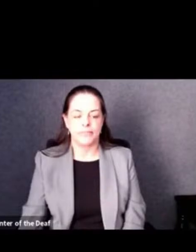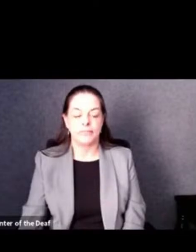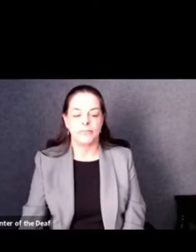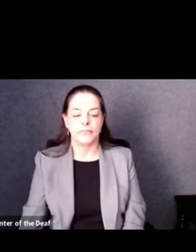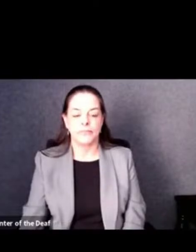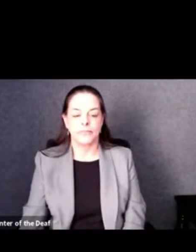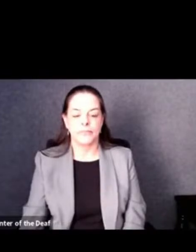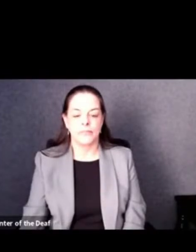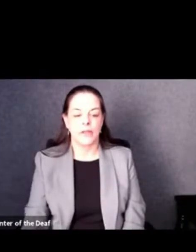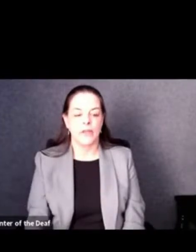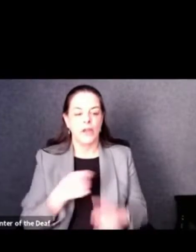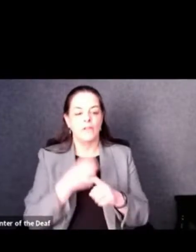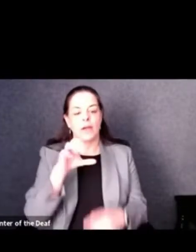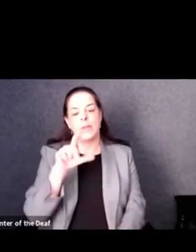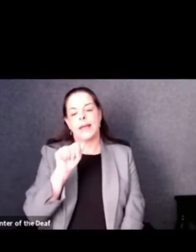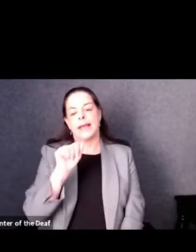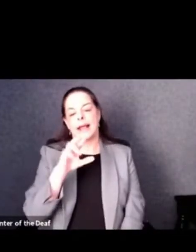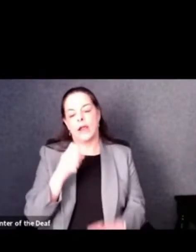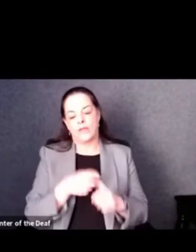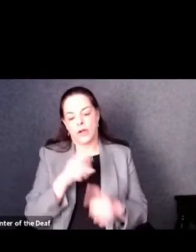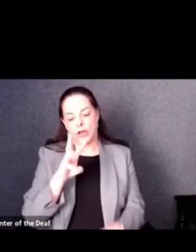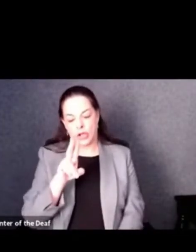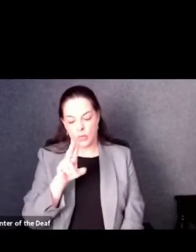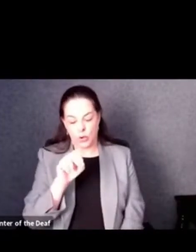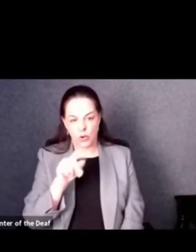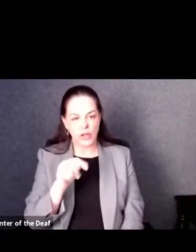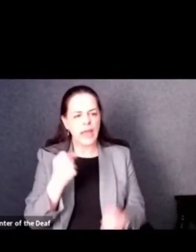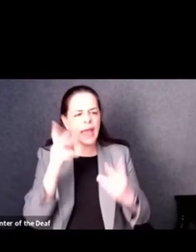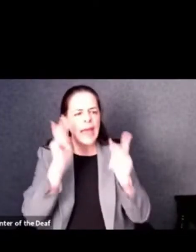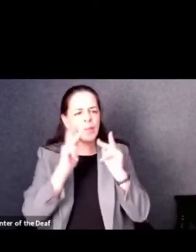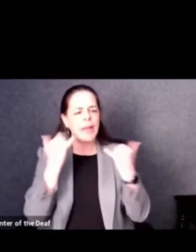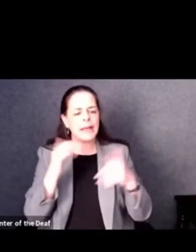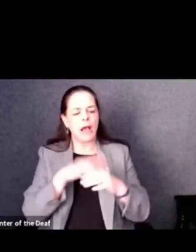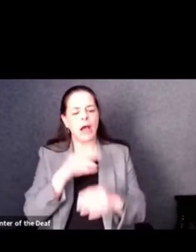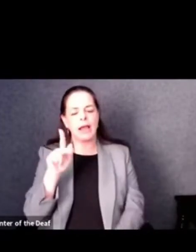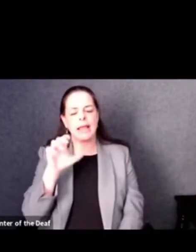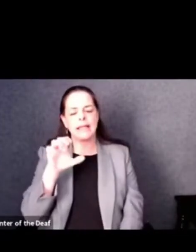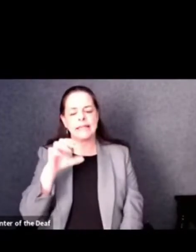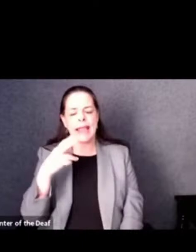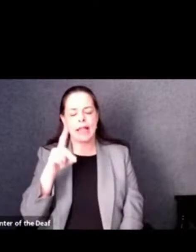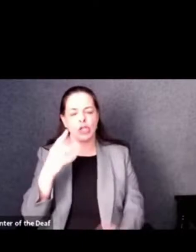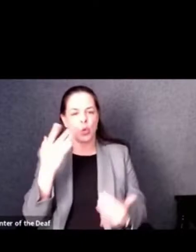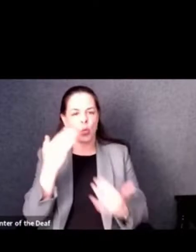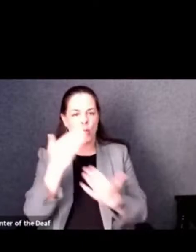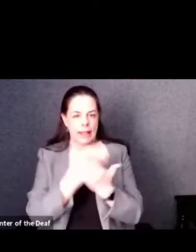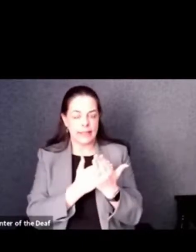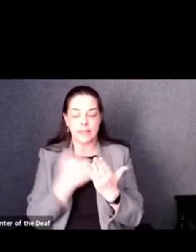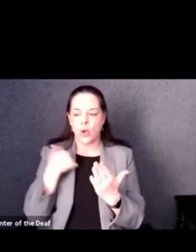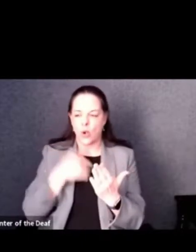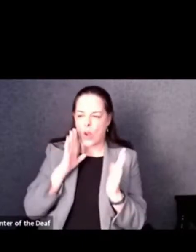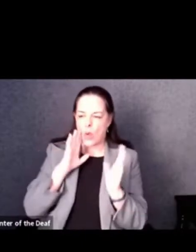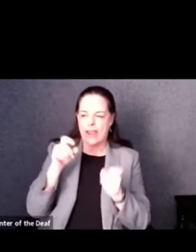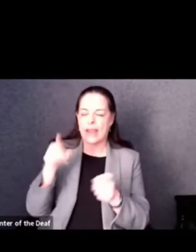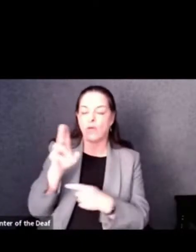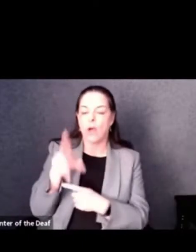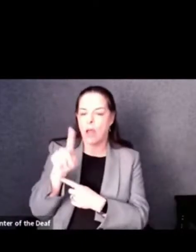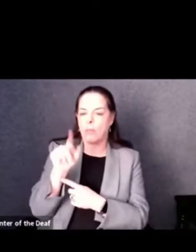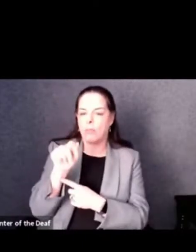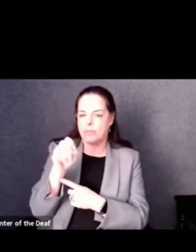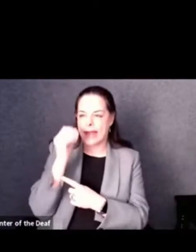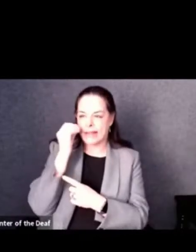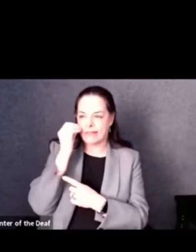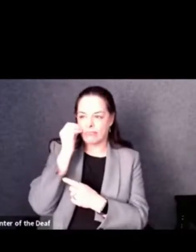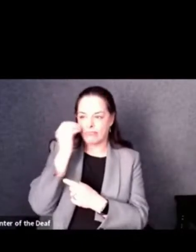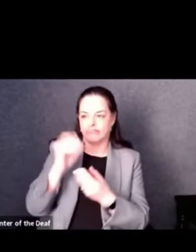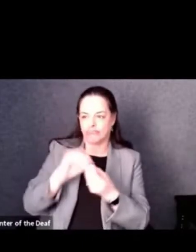From Claire with WUOT, asking how many people are currently on KCHD's vaccine wait list, and we can get you an updated number for that, Claire. We just